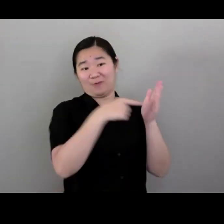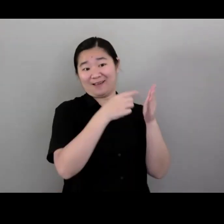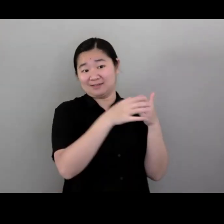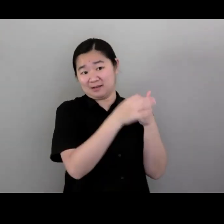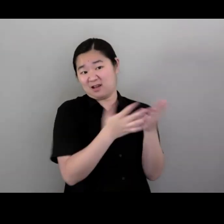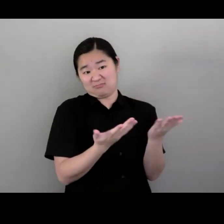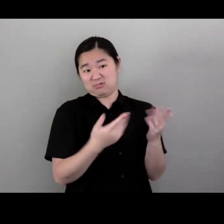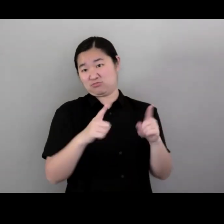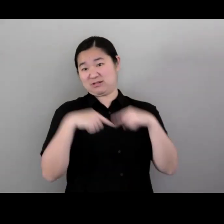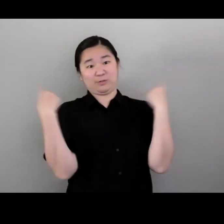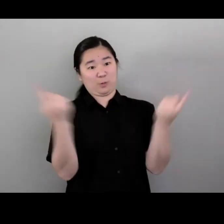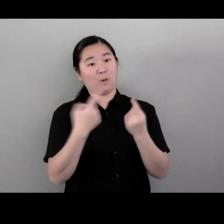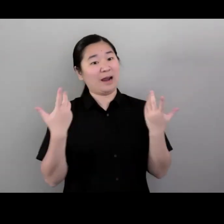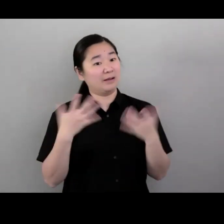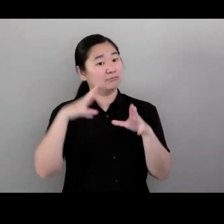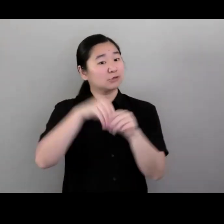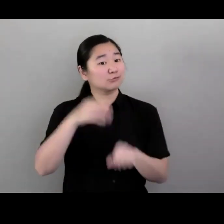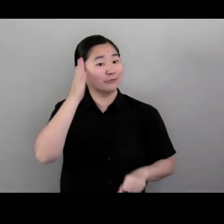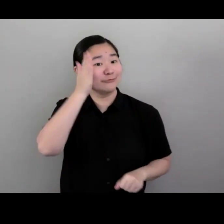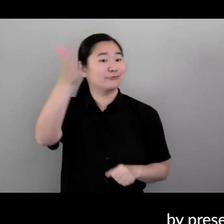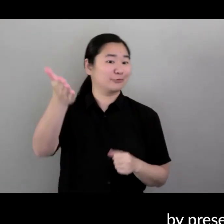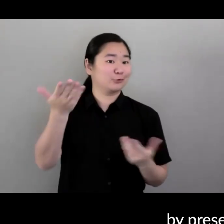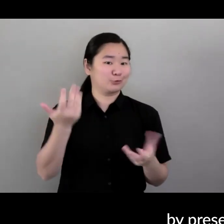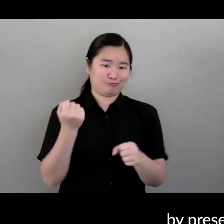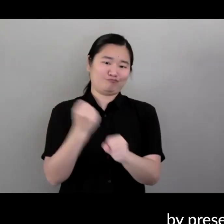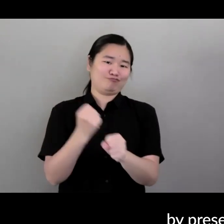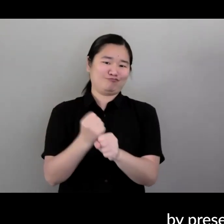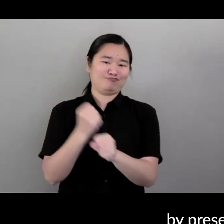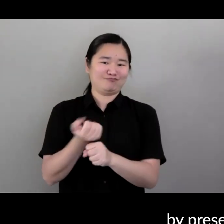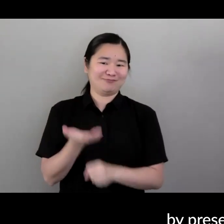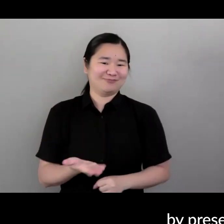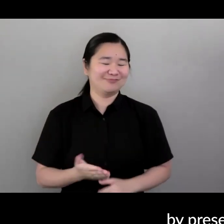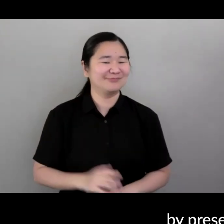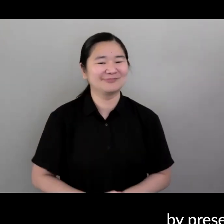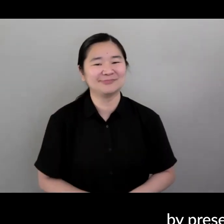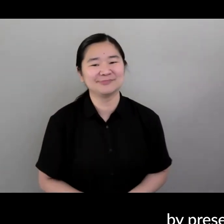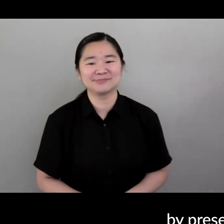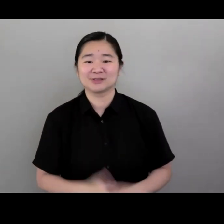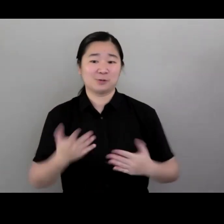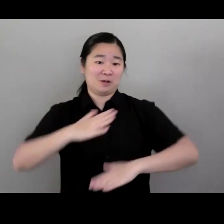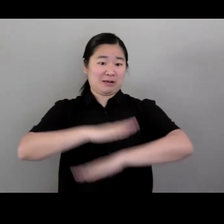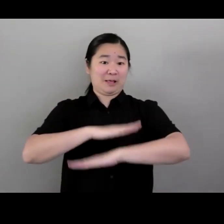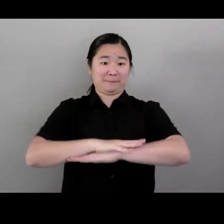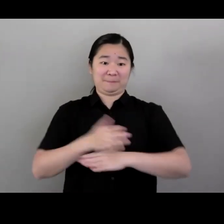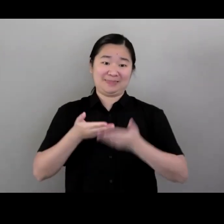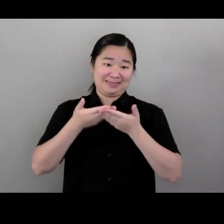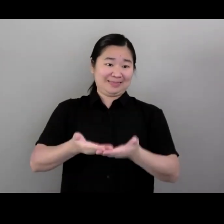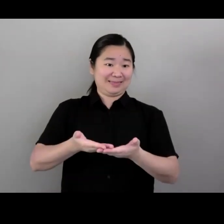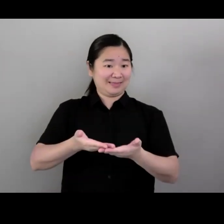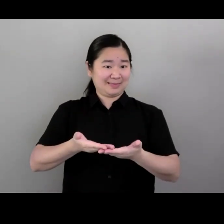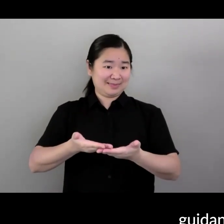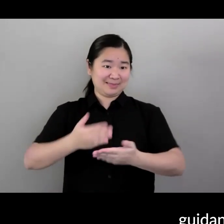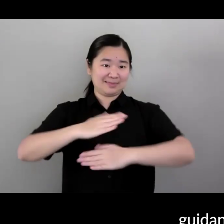the Inclusive Futures program. And we do that by presenting this learning and evidence digest, knowledge products,